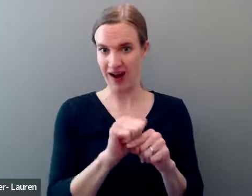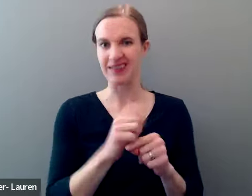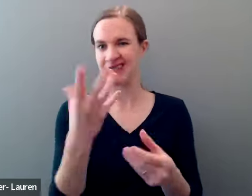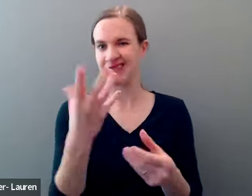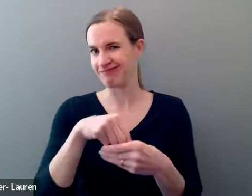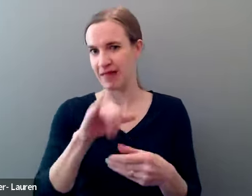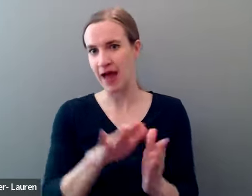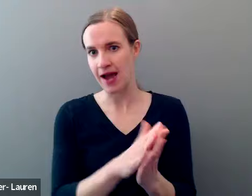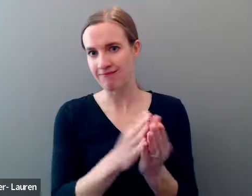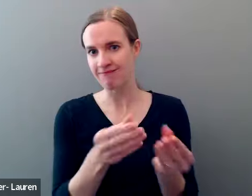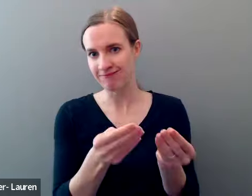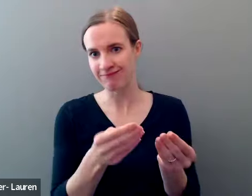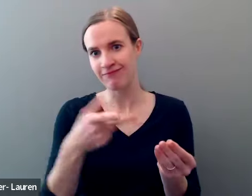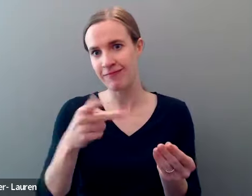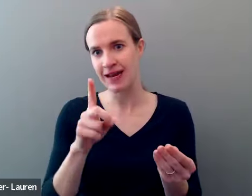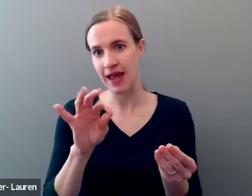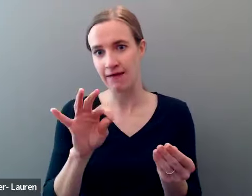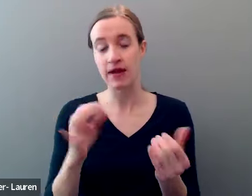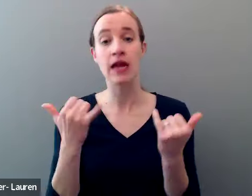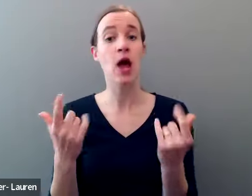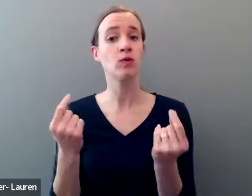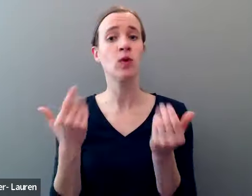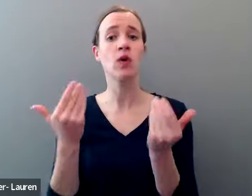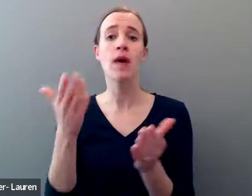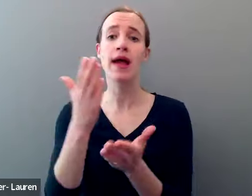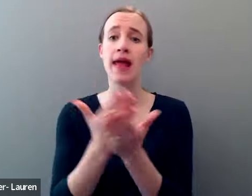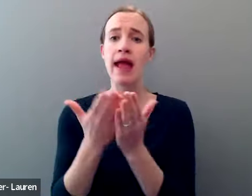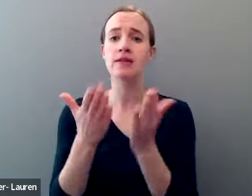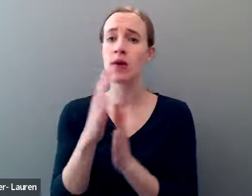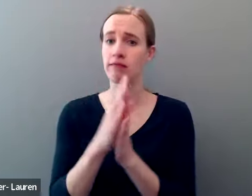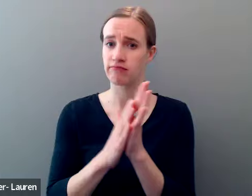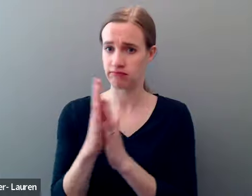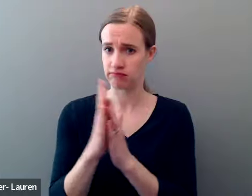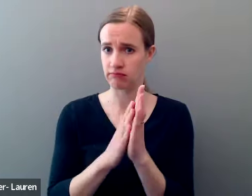And so I just invite you to take your hands and rub them together.